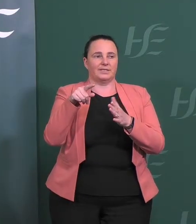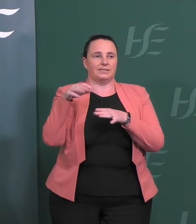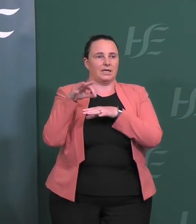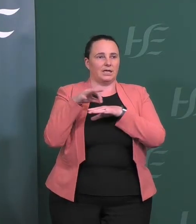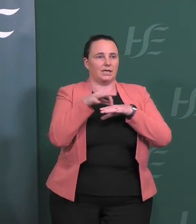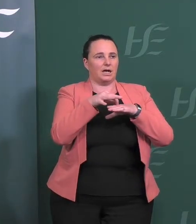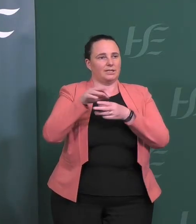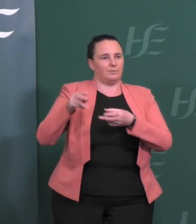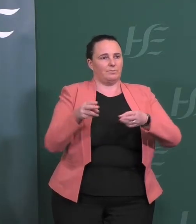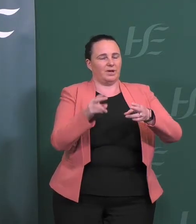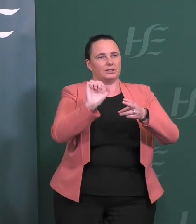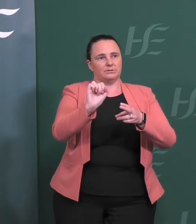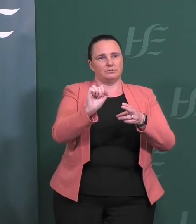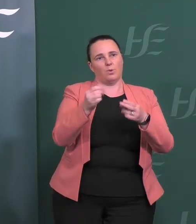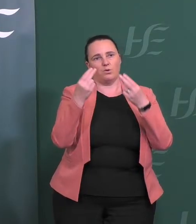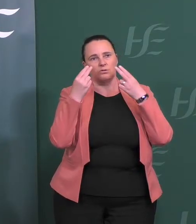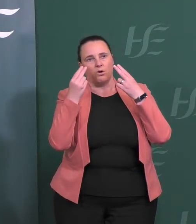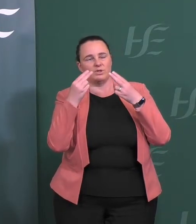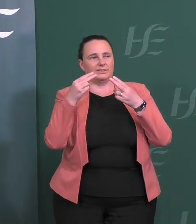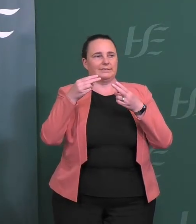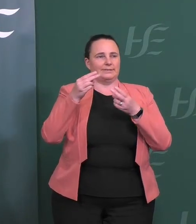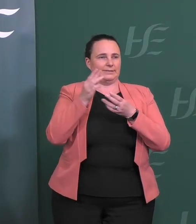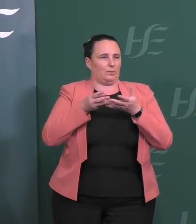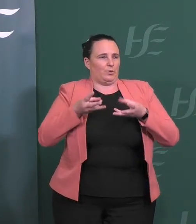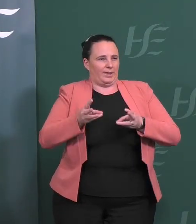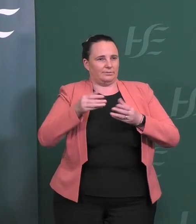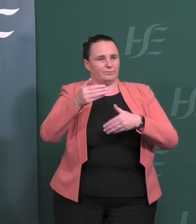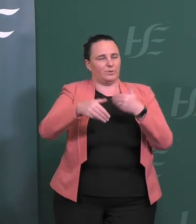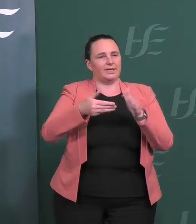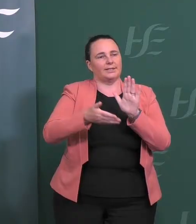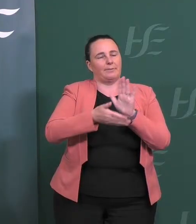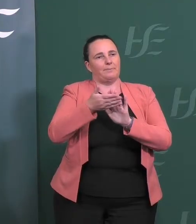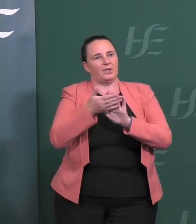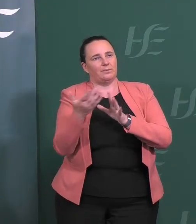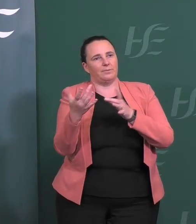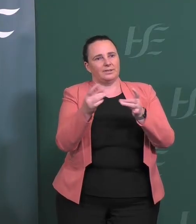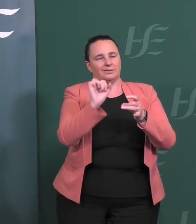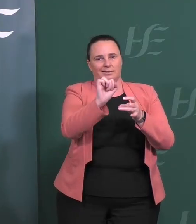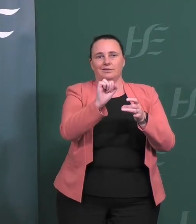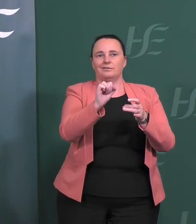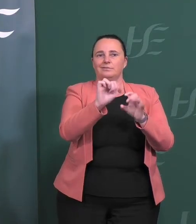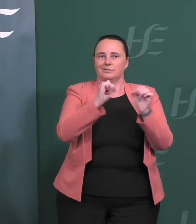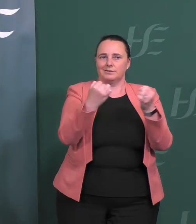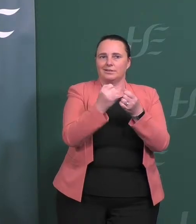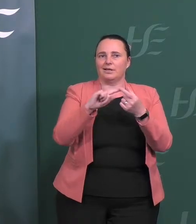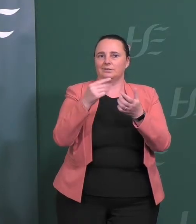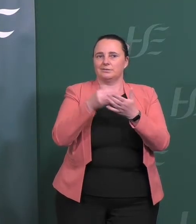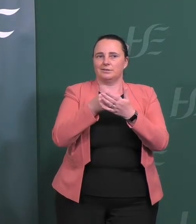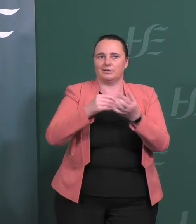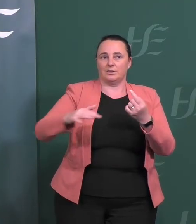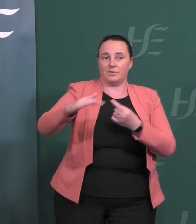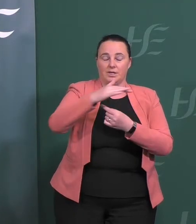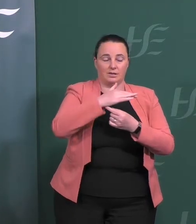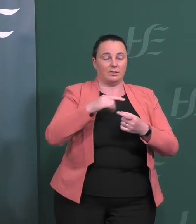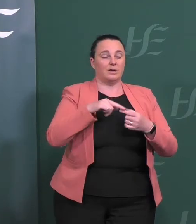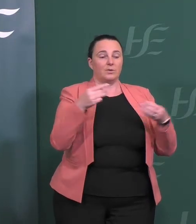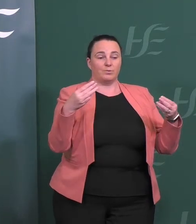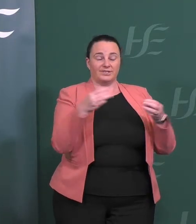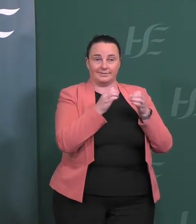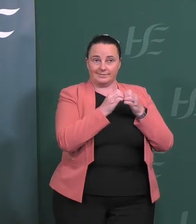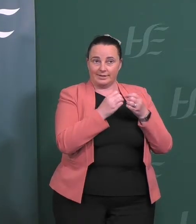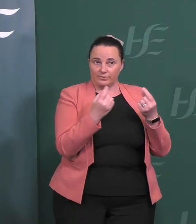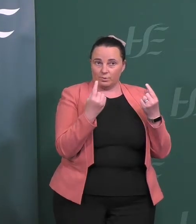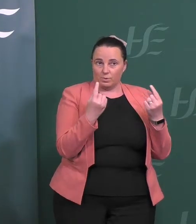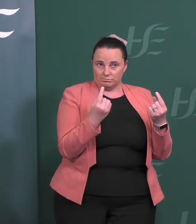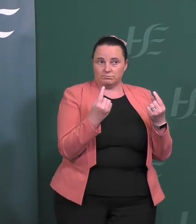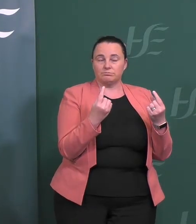normality where we can start to rebuild society and the economy. The benefits of protections that it's given to everybody,